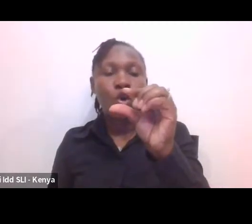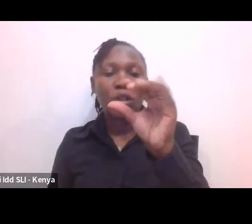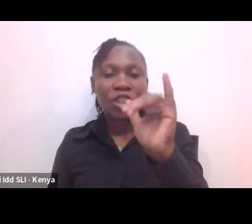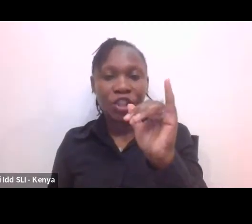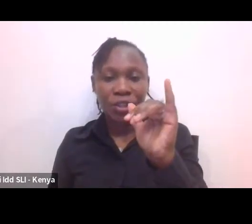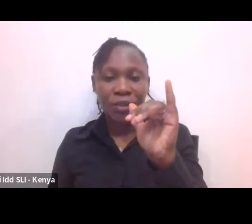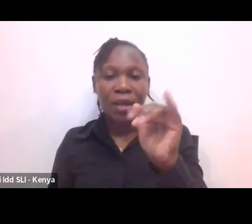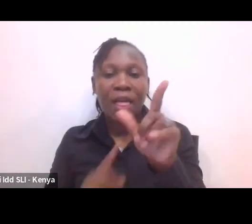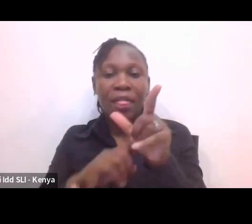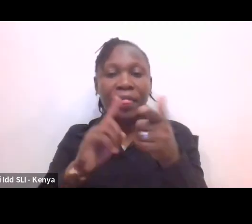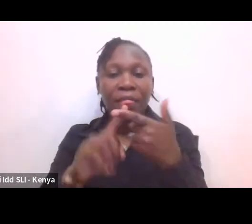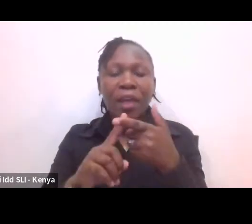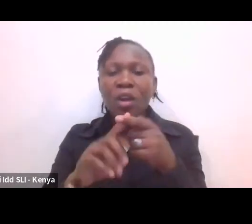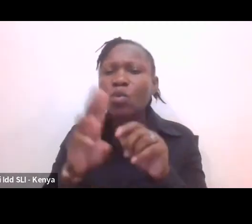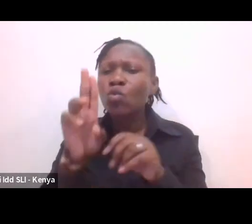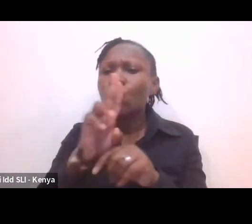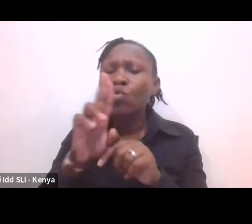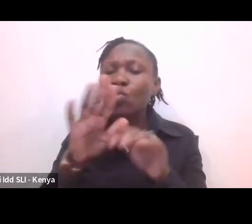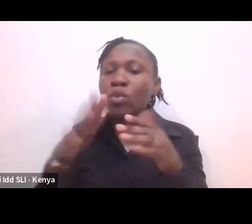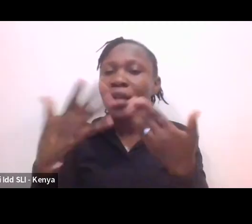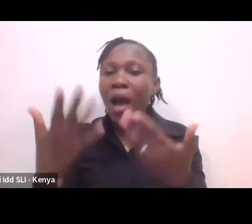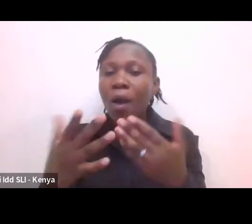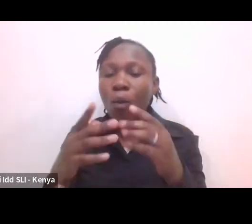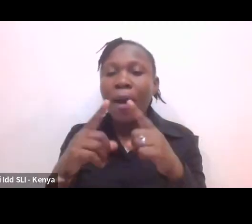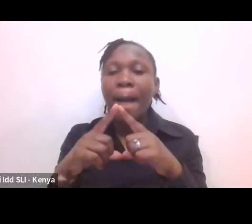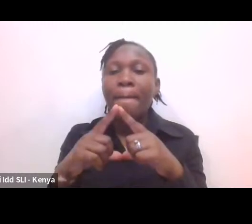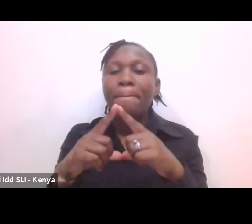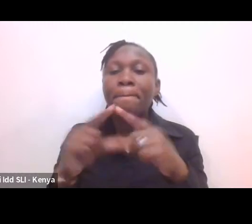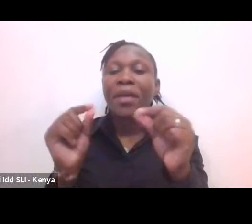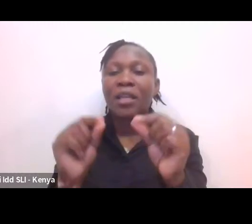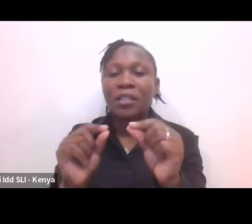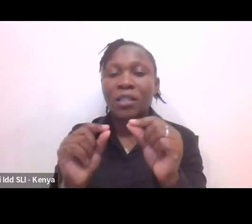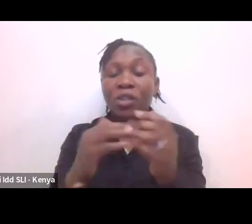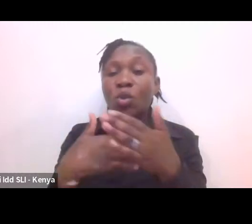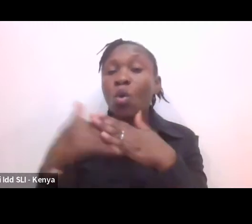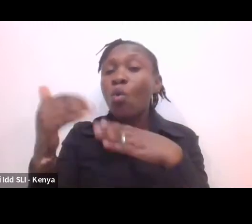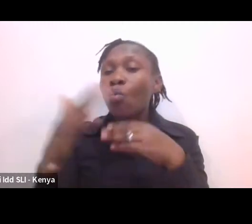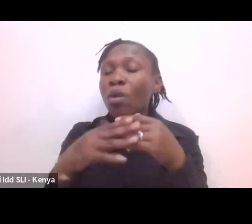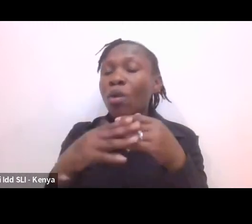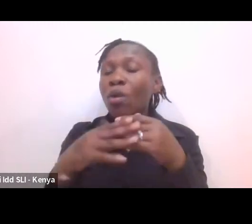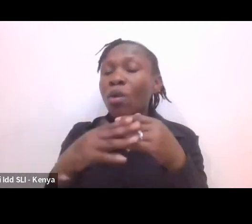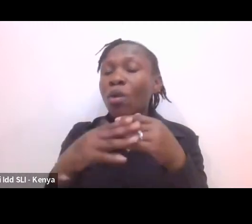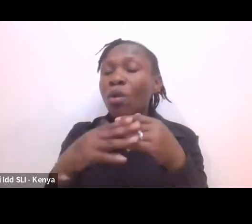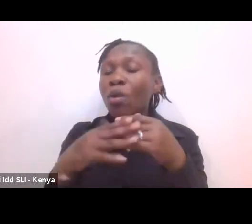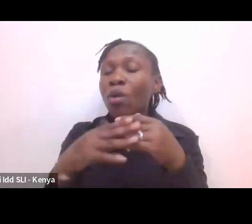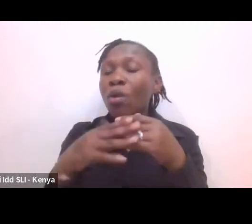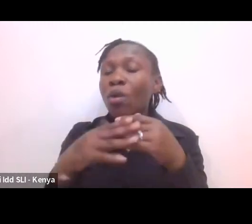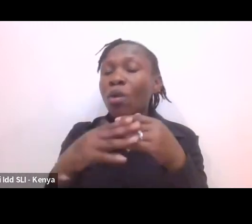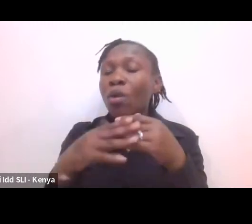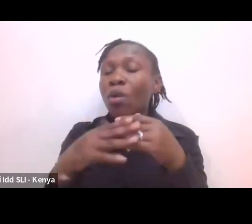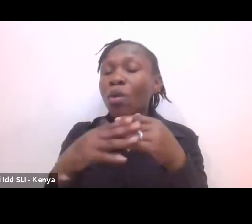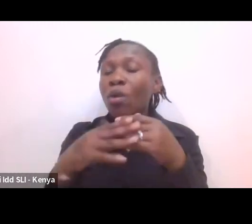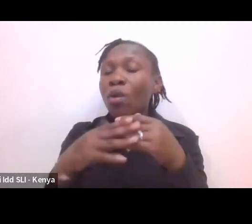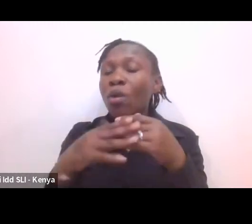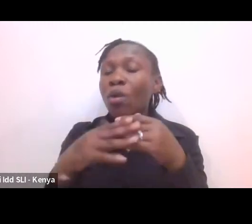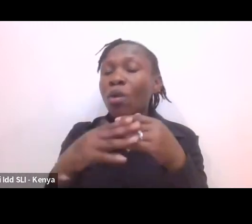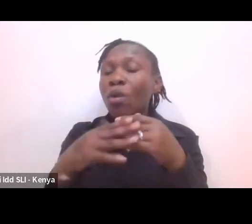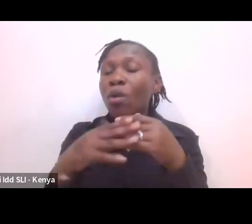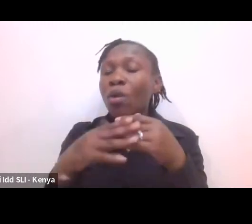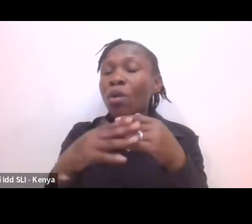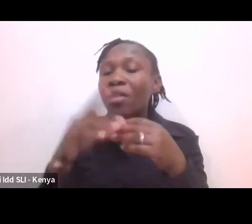message. Without an appropriate and effective way of delivering it, the content of your curriculum is